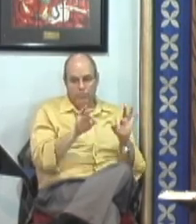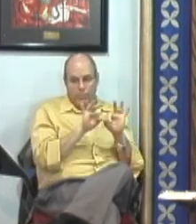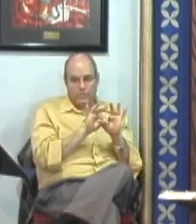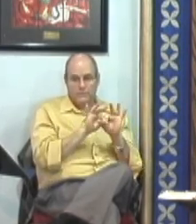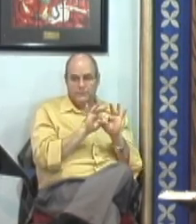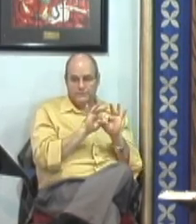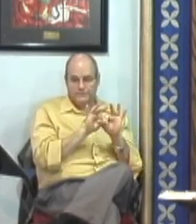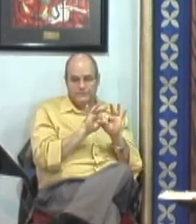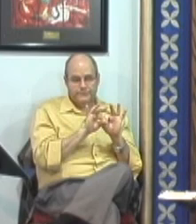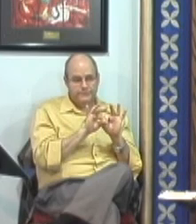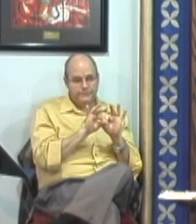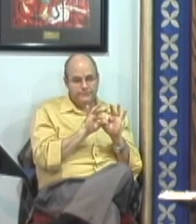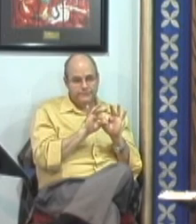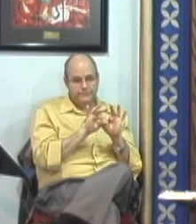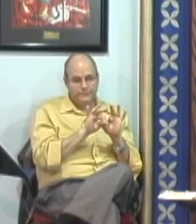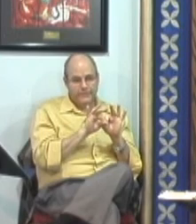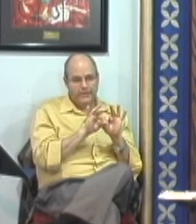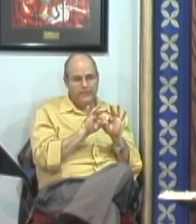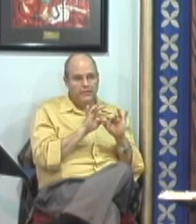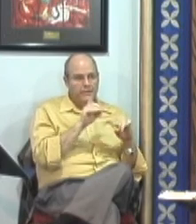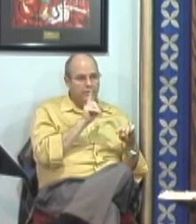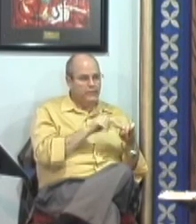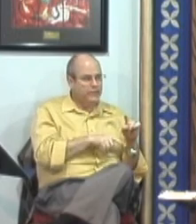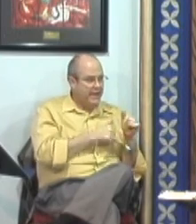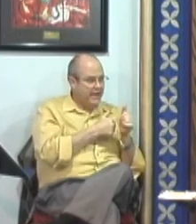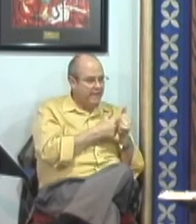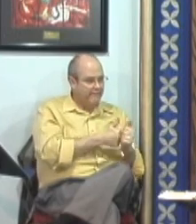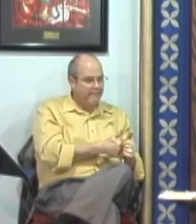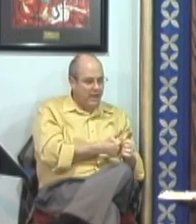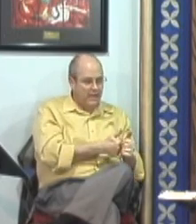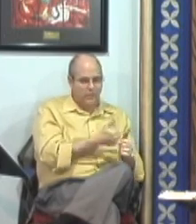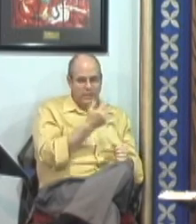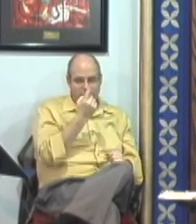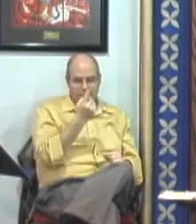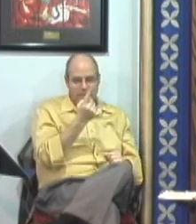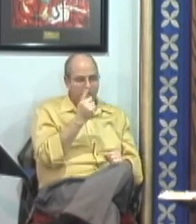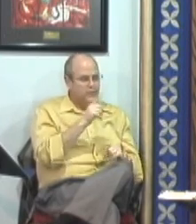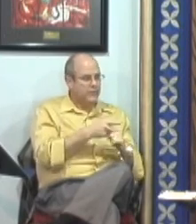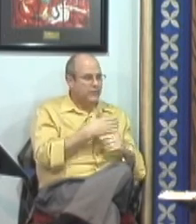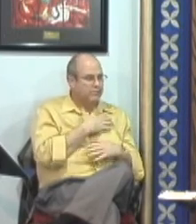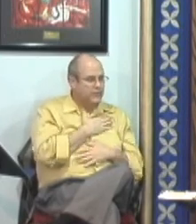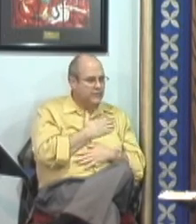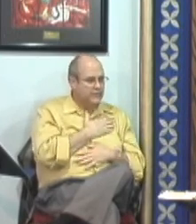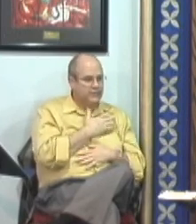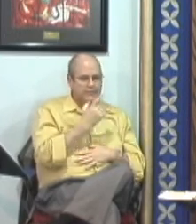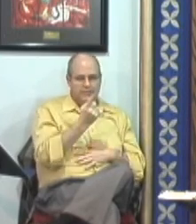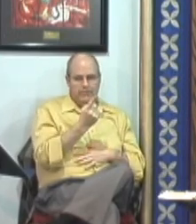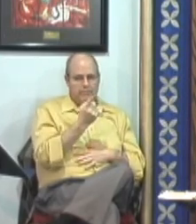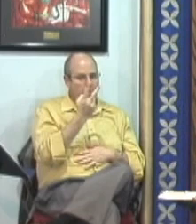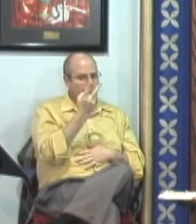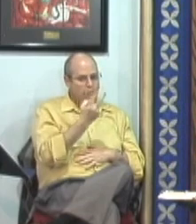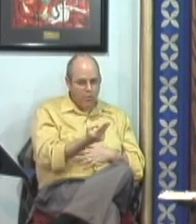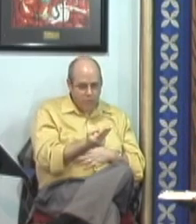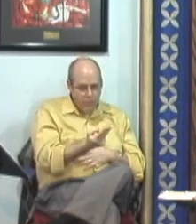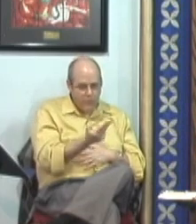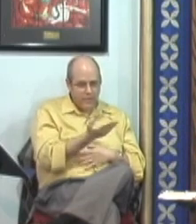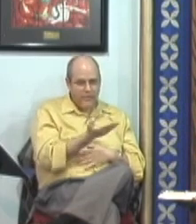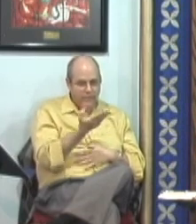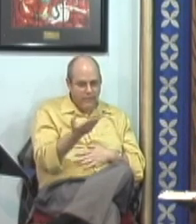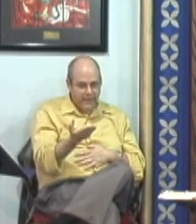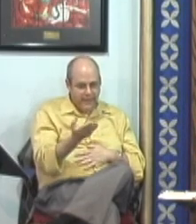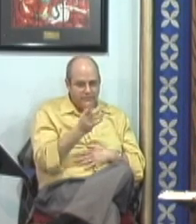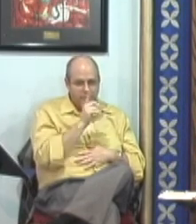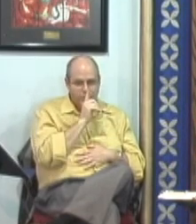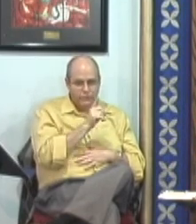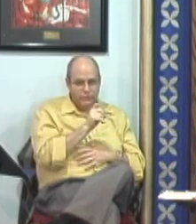important? Well, you can't follow him. You can't be pleasing to him without both of these things